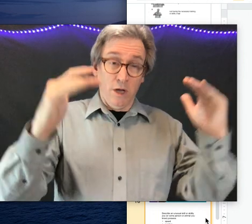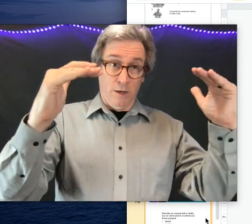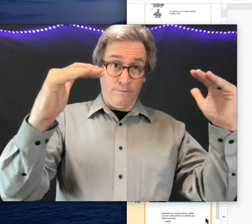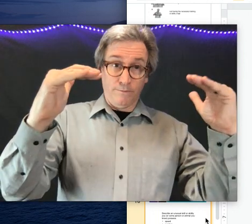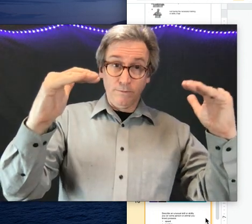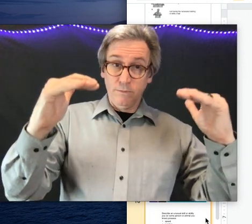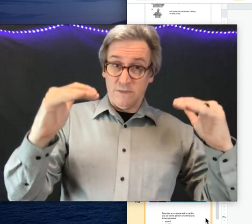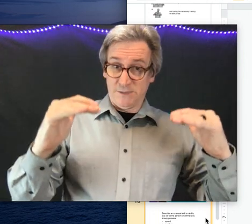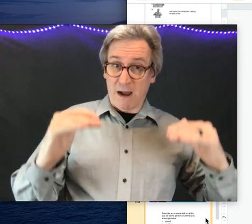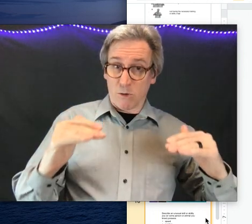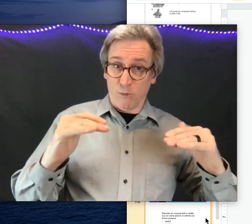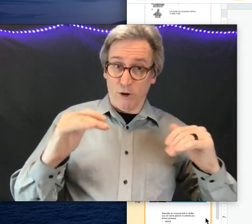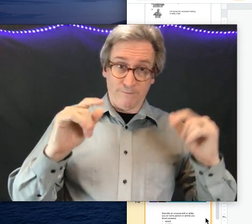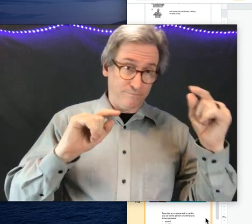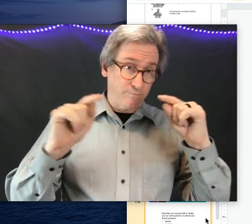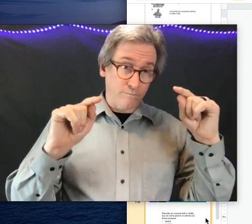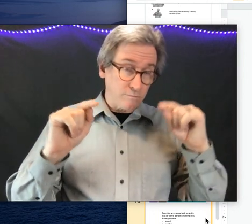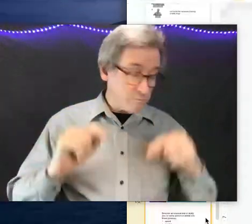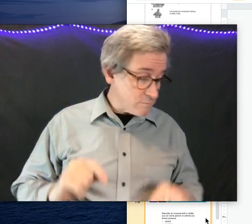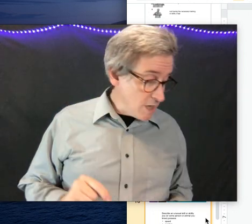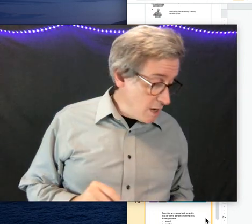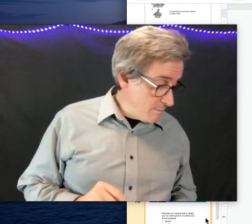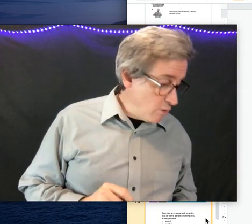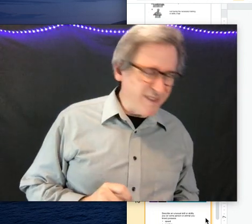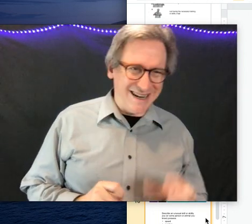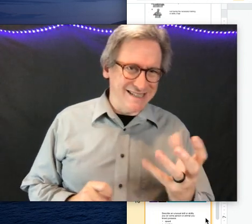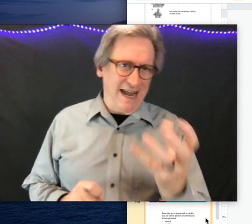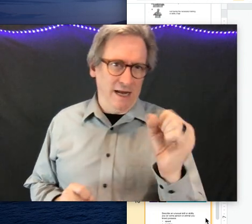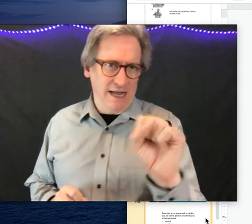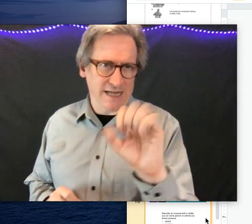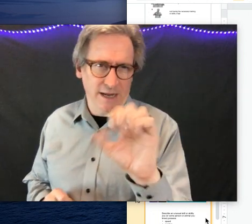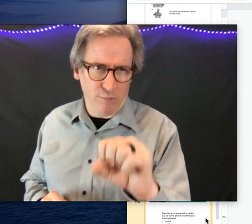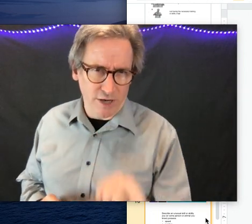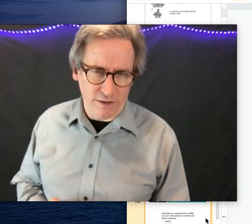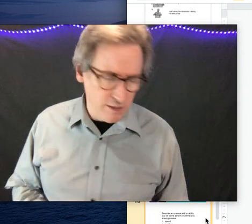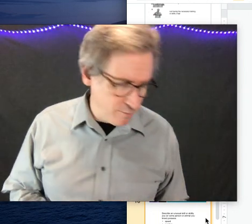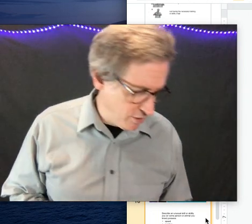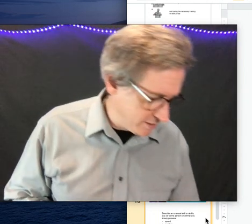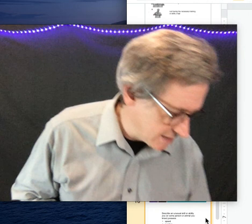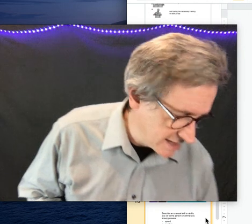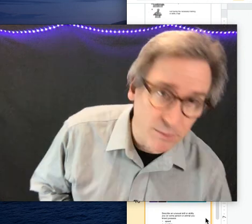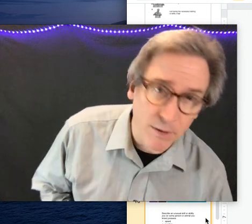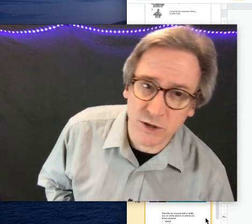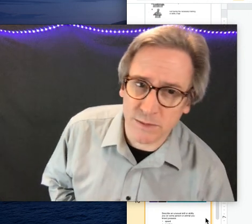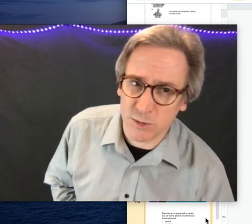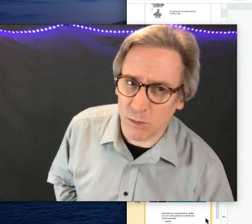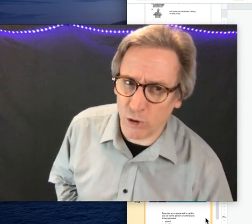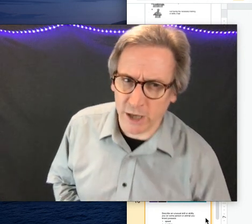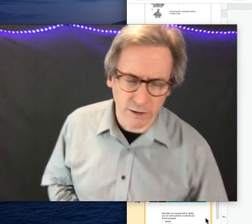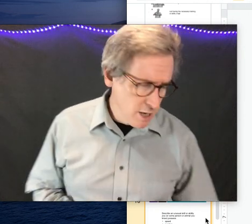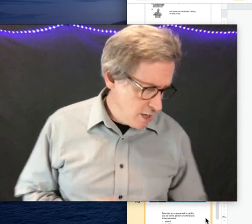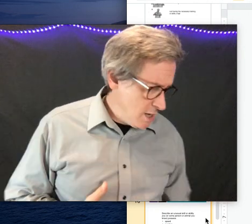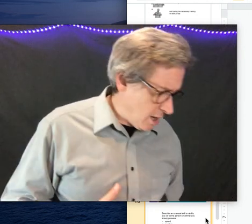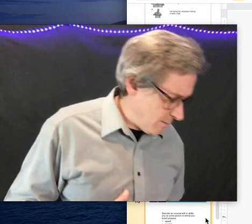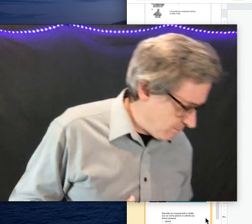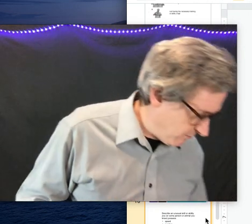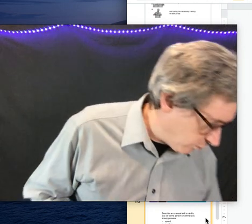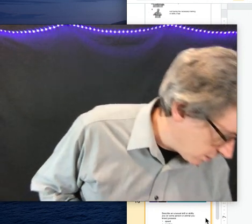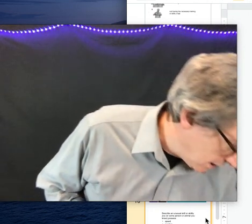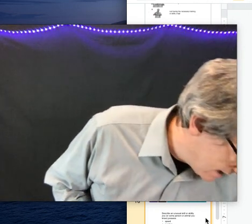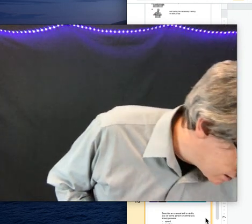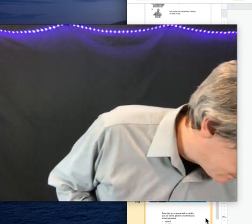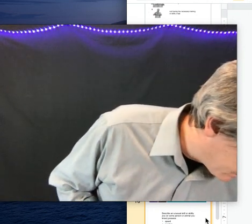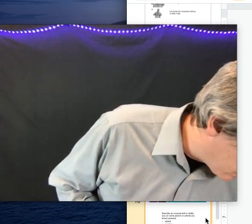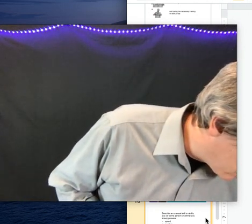through this PowerPoint over the next day, as I put in the slides, I'll probably do them tomorrow morning